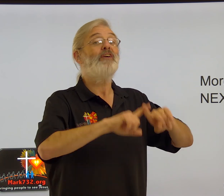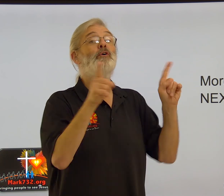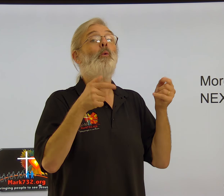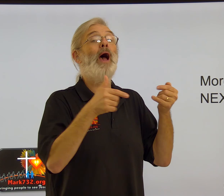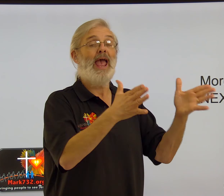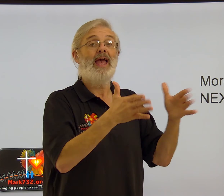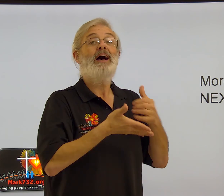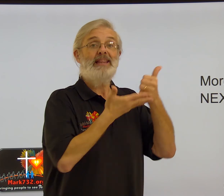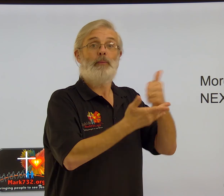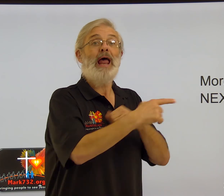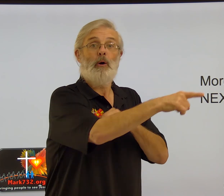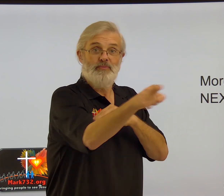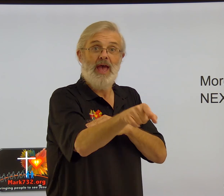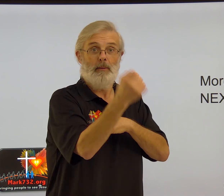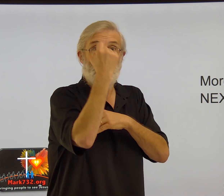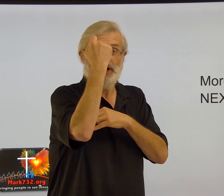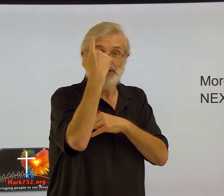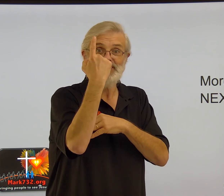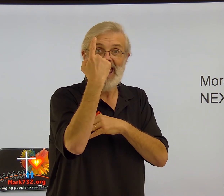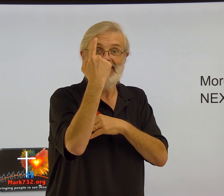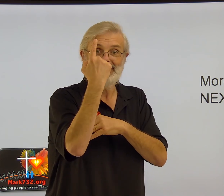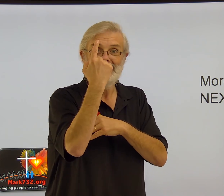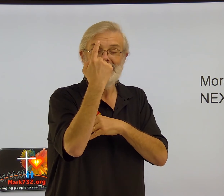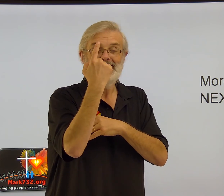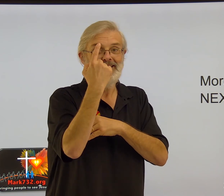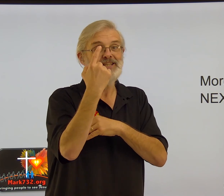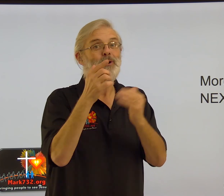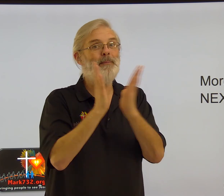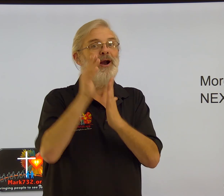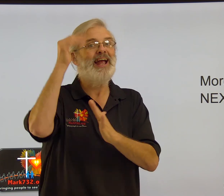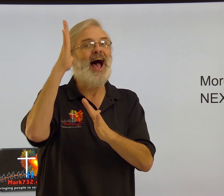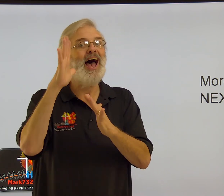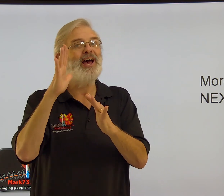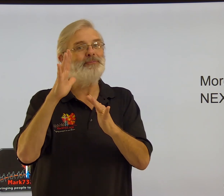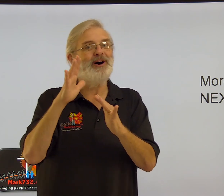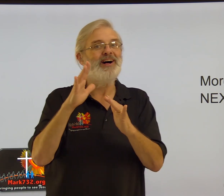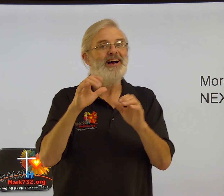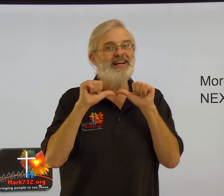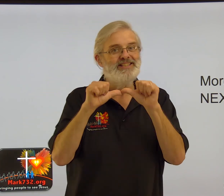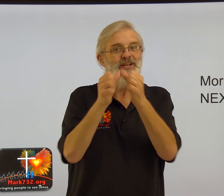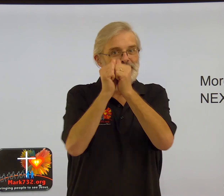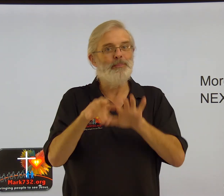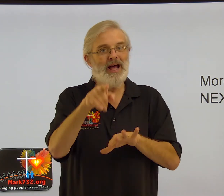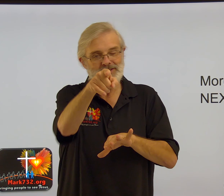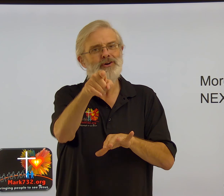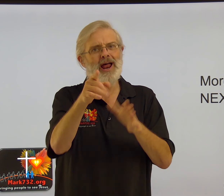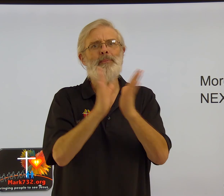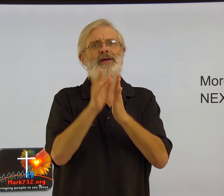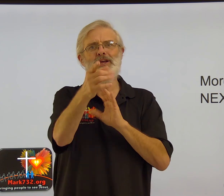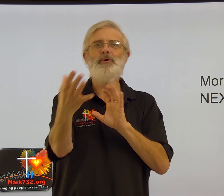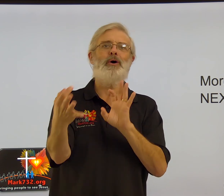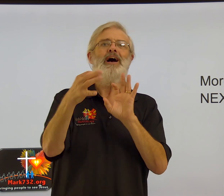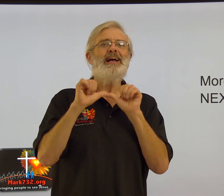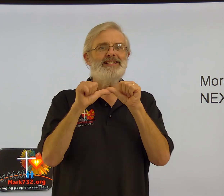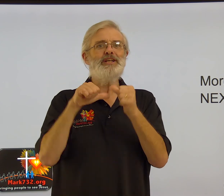way that would help them understand. So I pray God will continue to bless you, and I pray that you will continue to